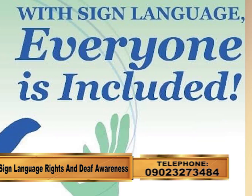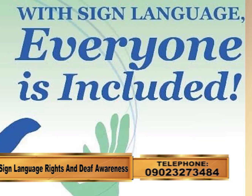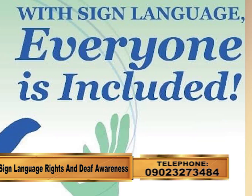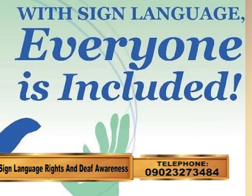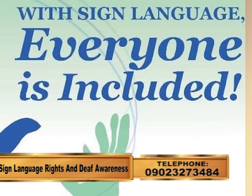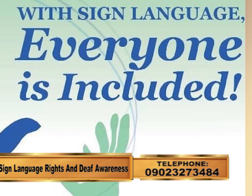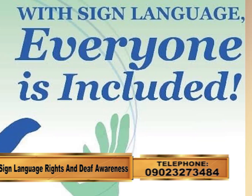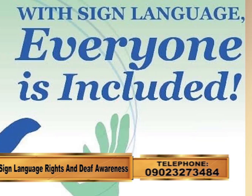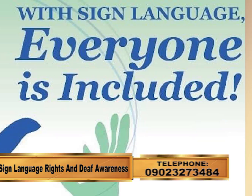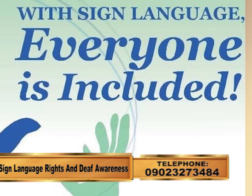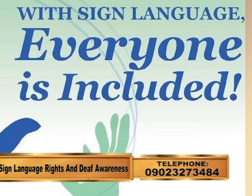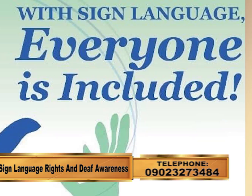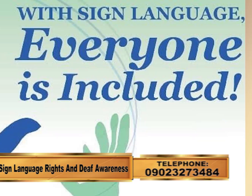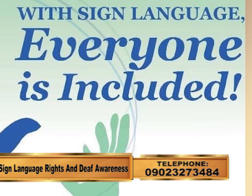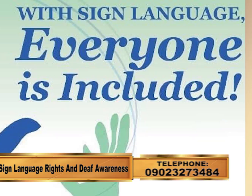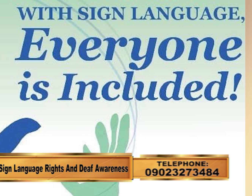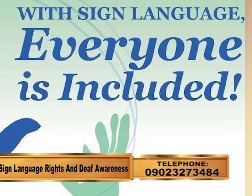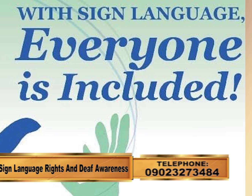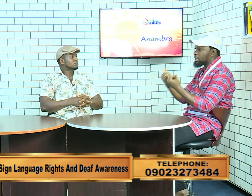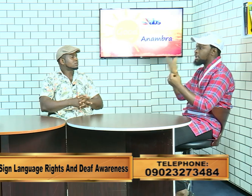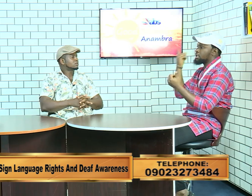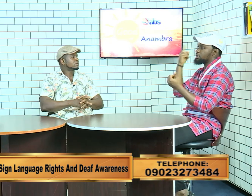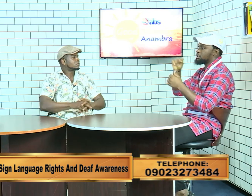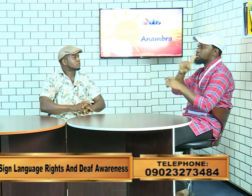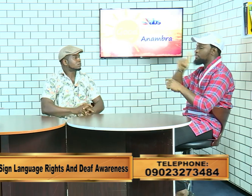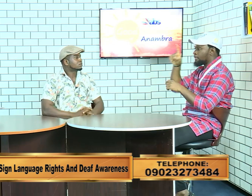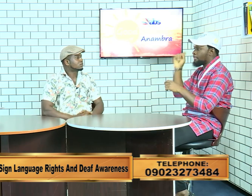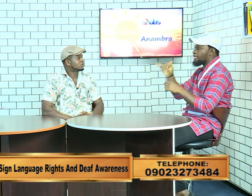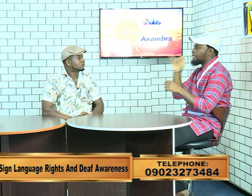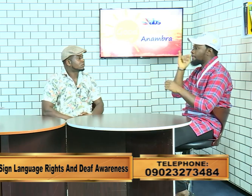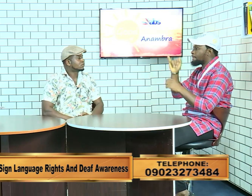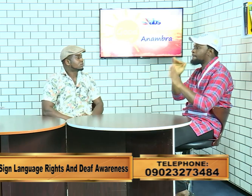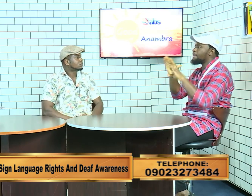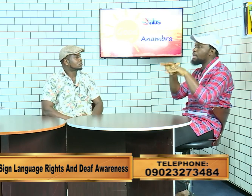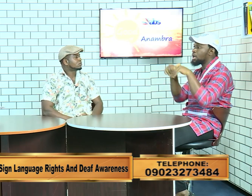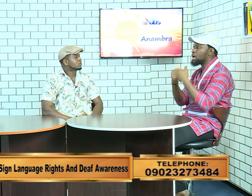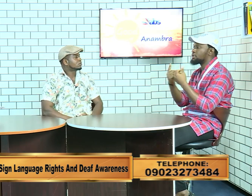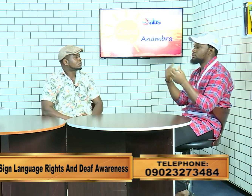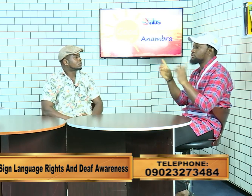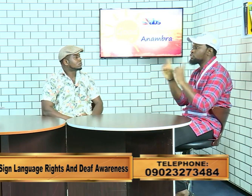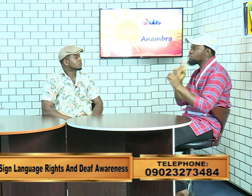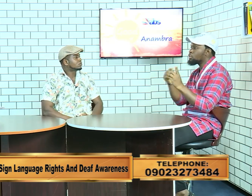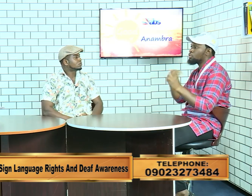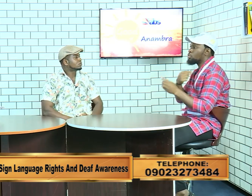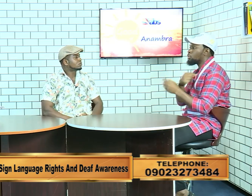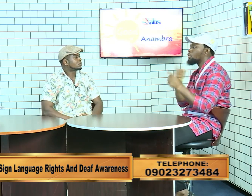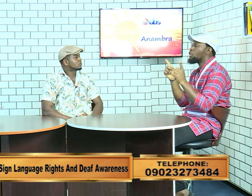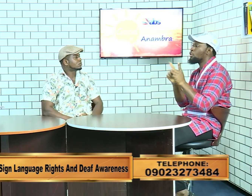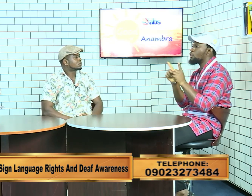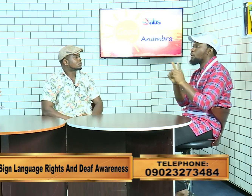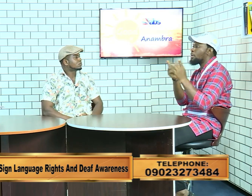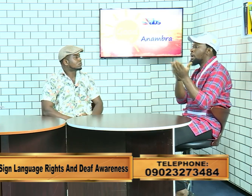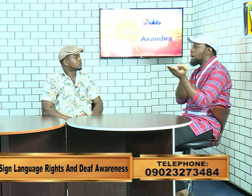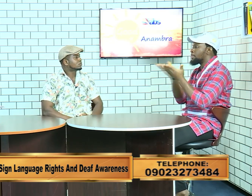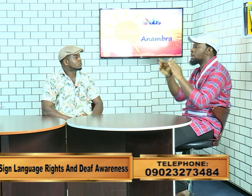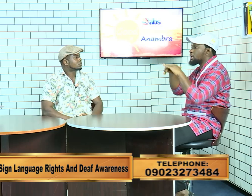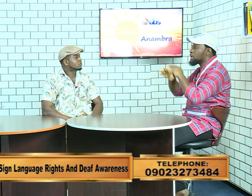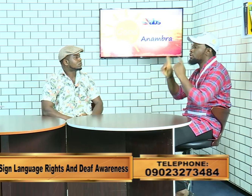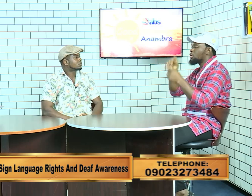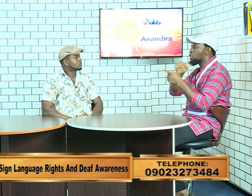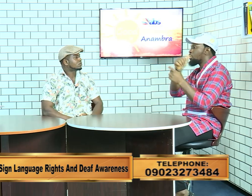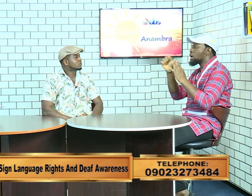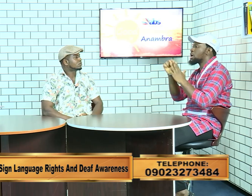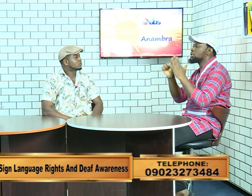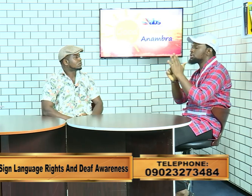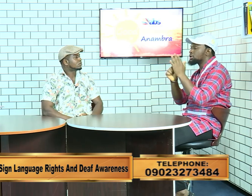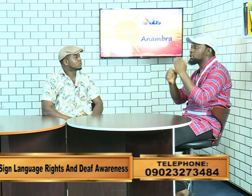community. Then again, now the question is, how do we also bring in other stakeholders to help